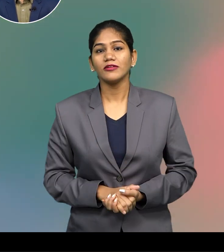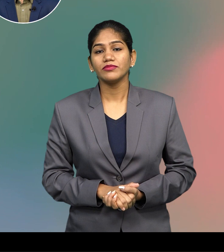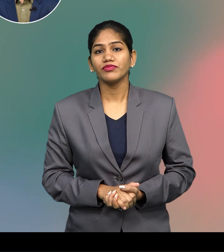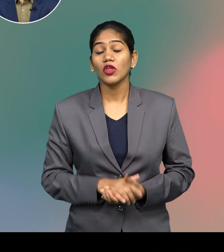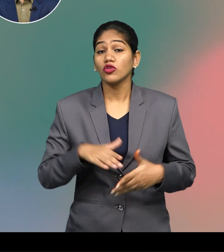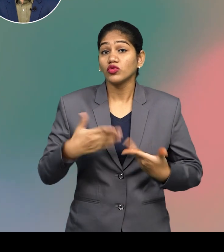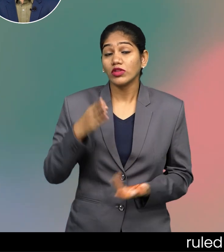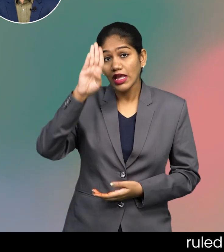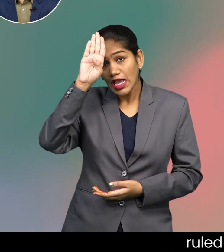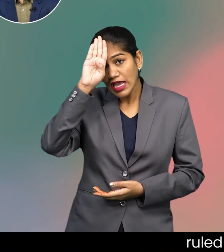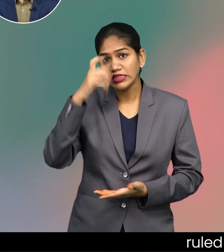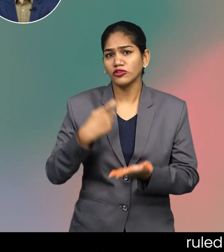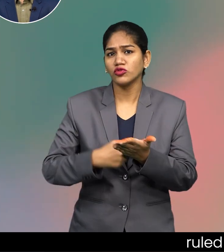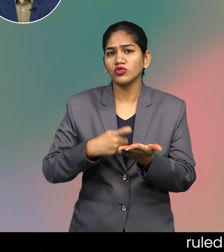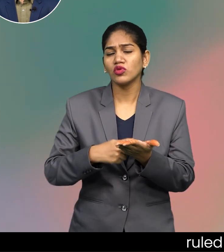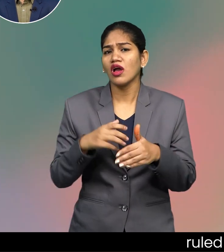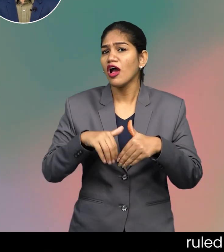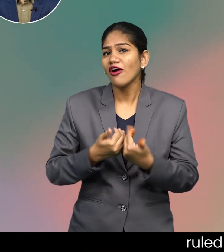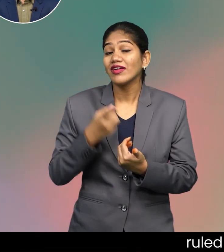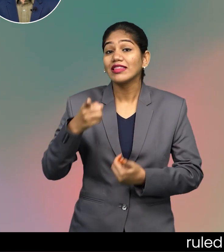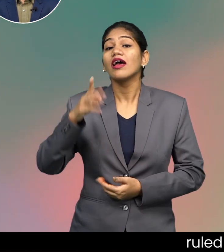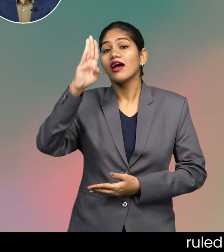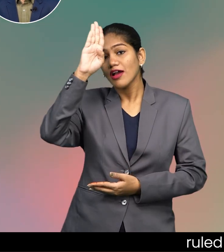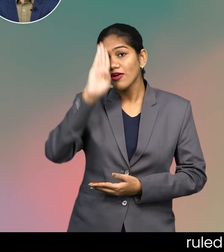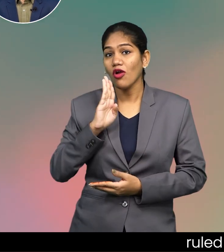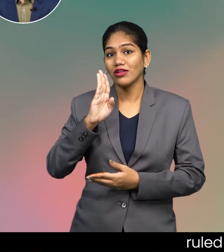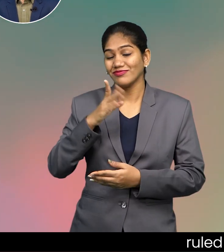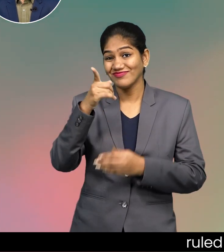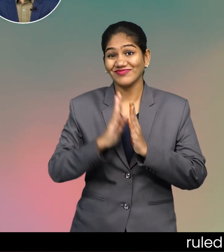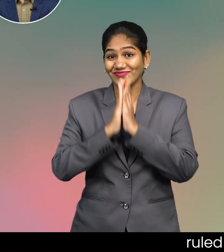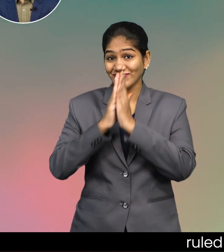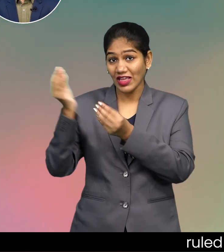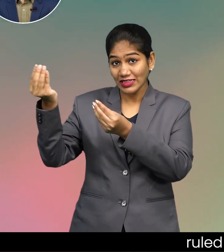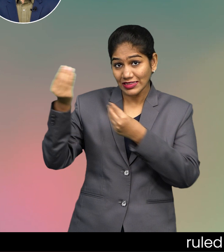So the kings ruled by a divine right.